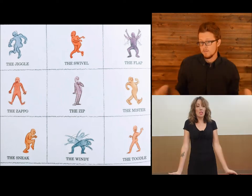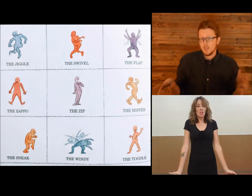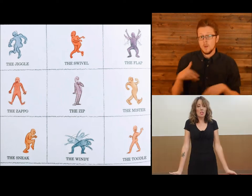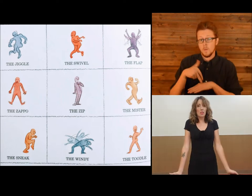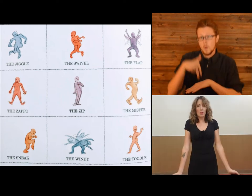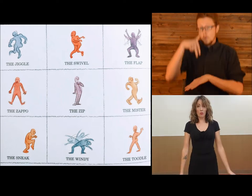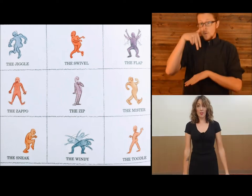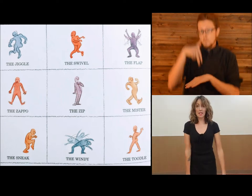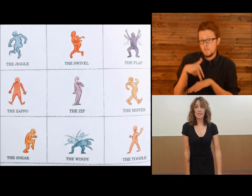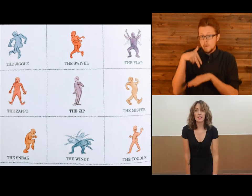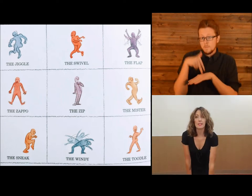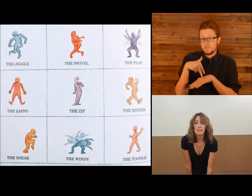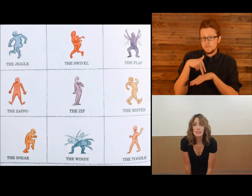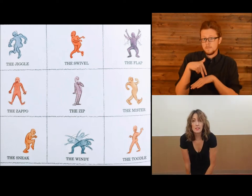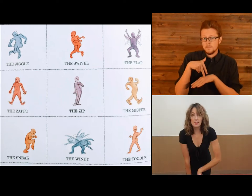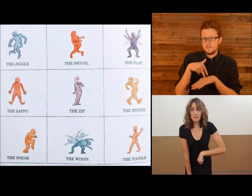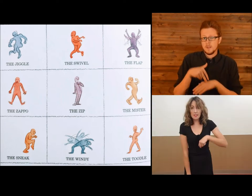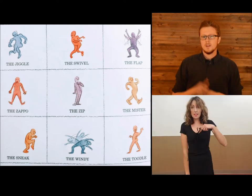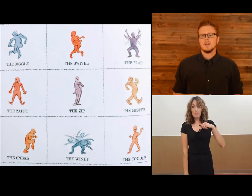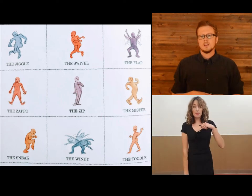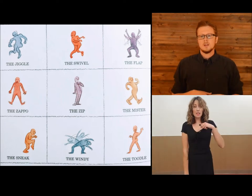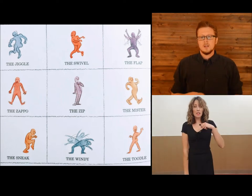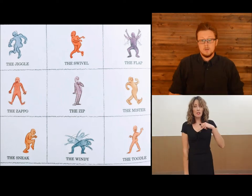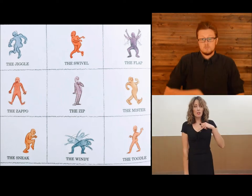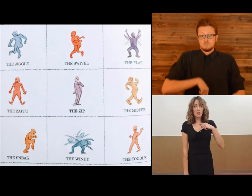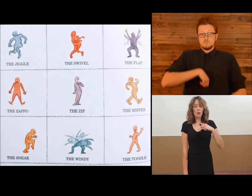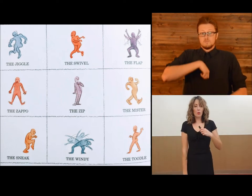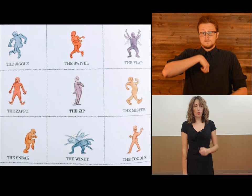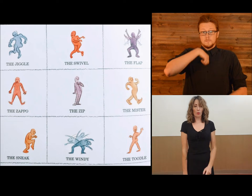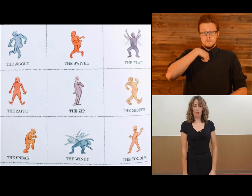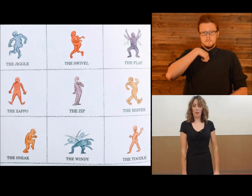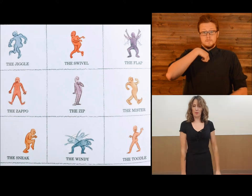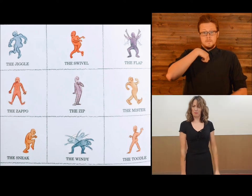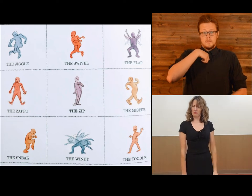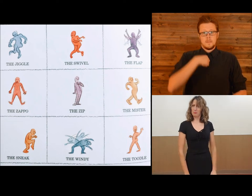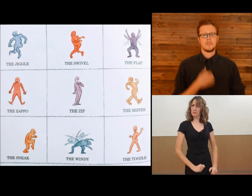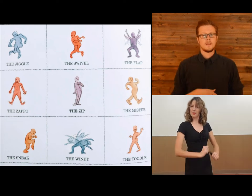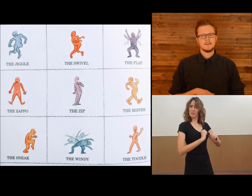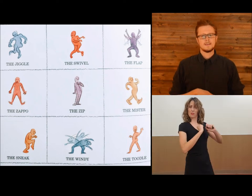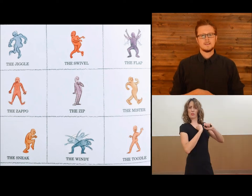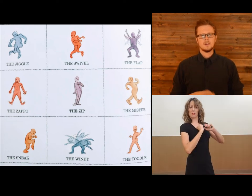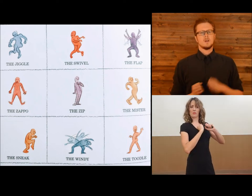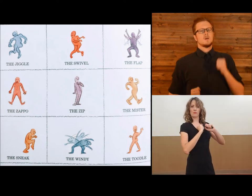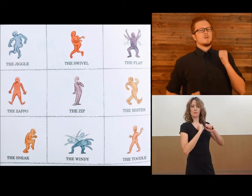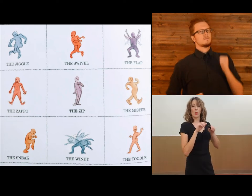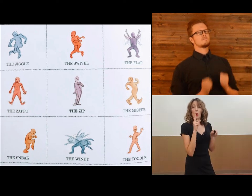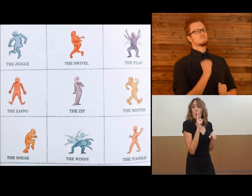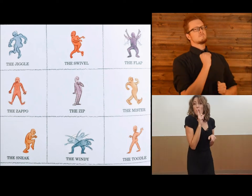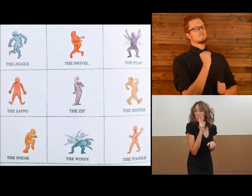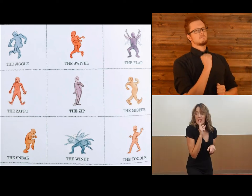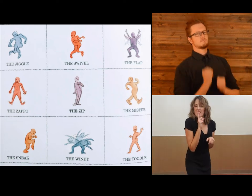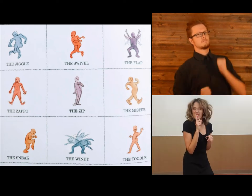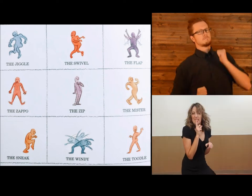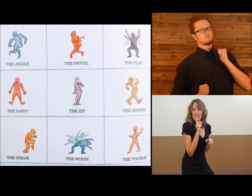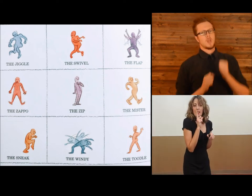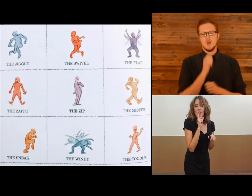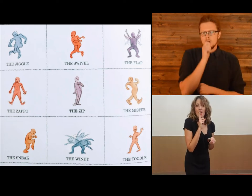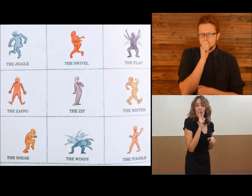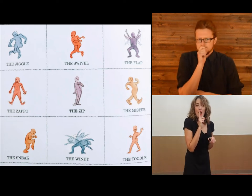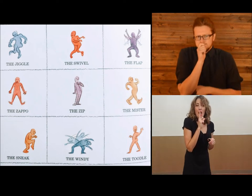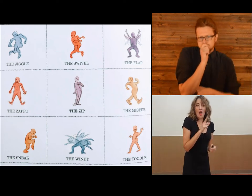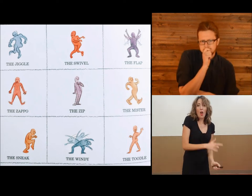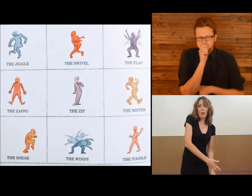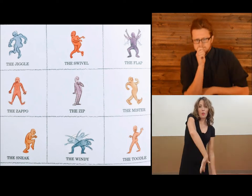zappo, or the zip, or the mister, or the